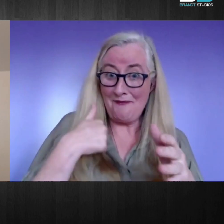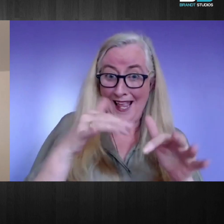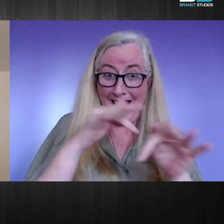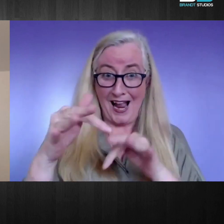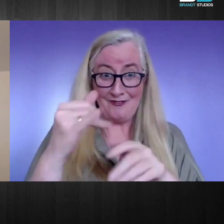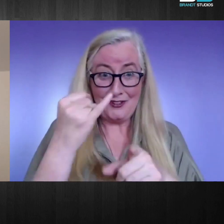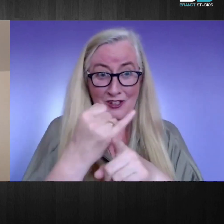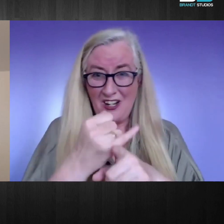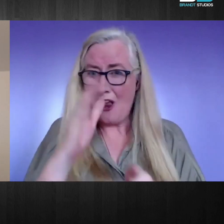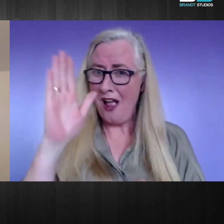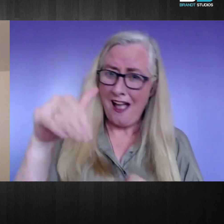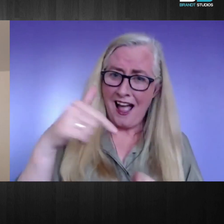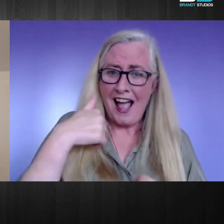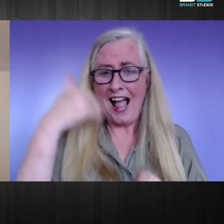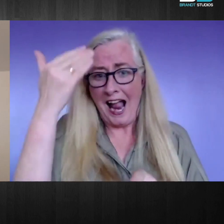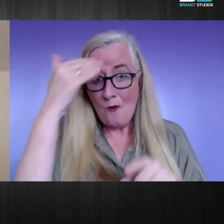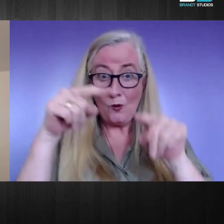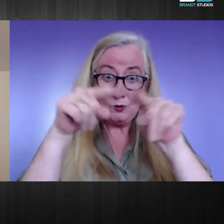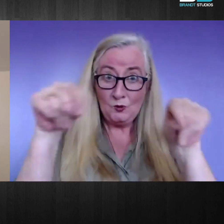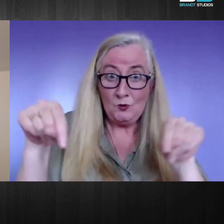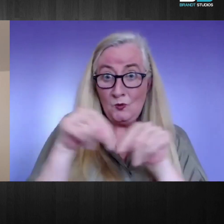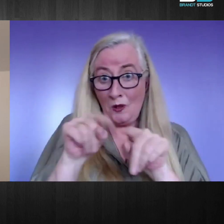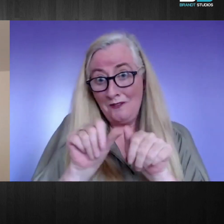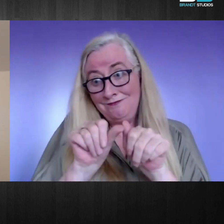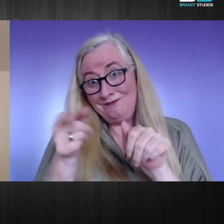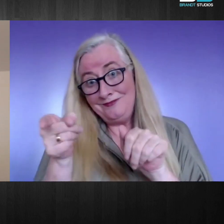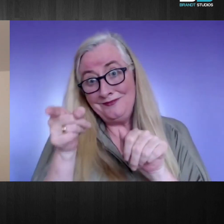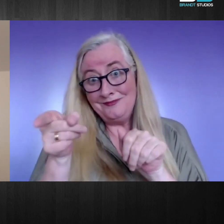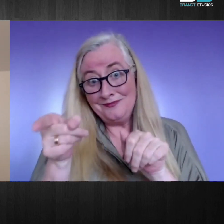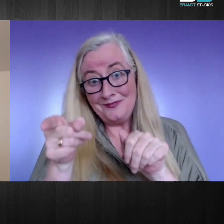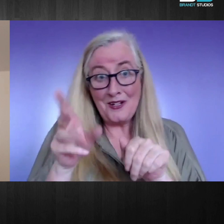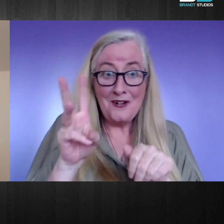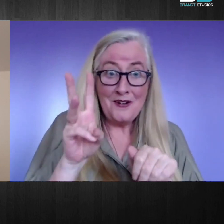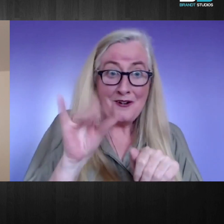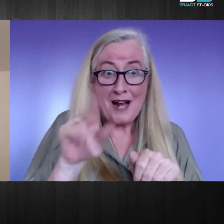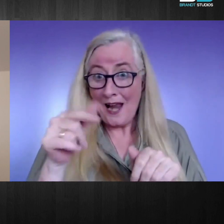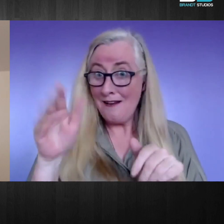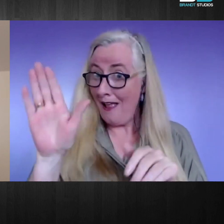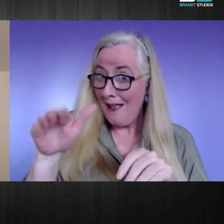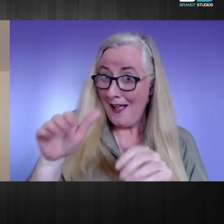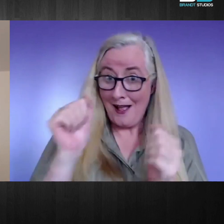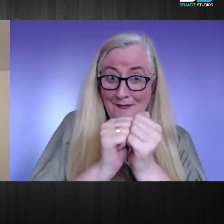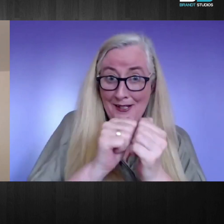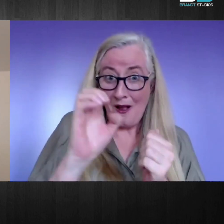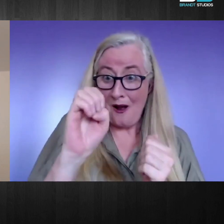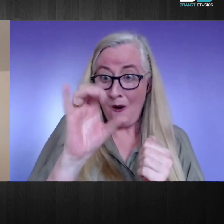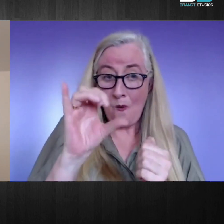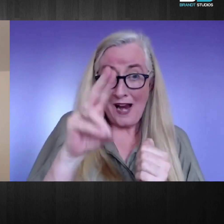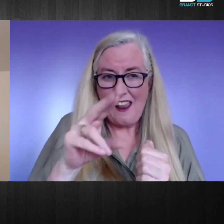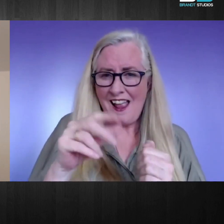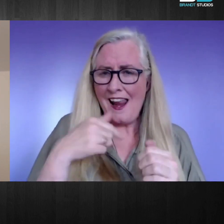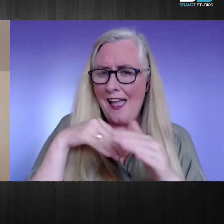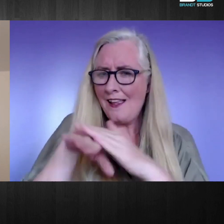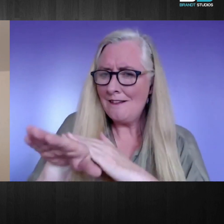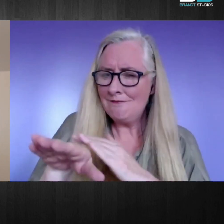door." And the first day we come in and we meet Owen, and I could just tell it was such a good ambience and it was such